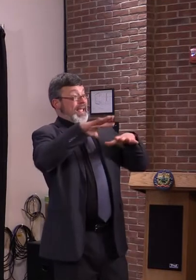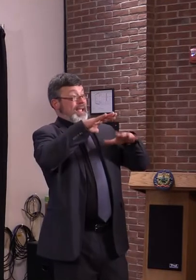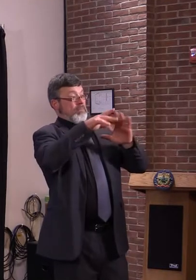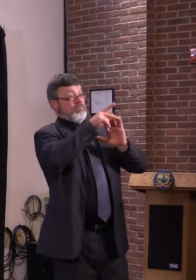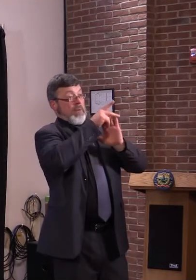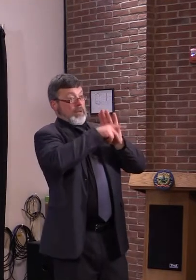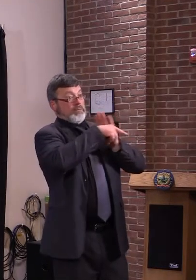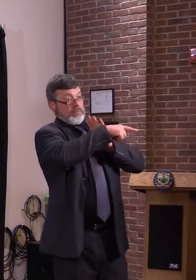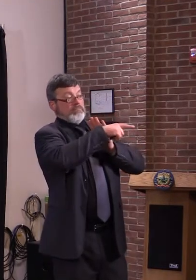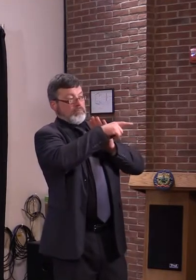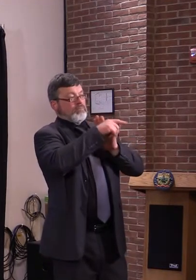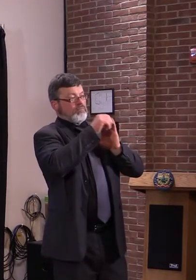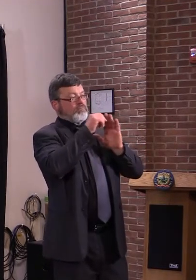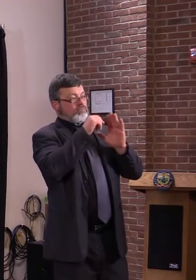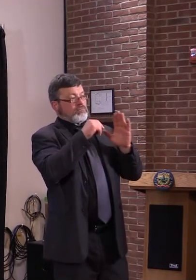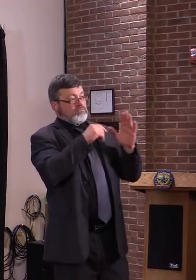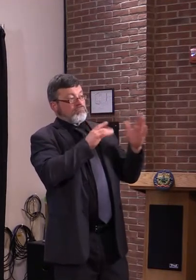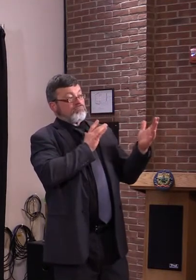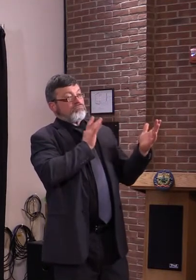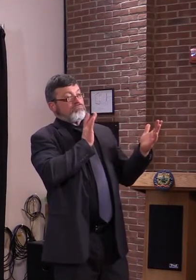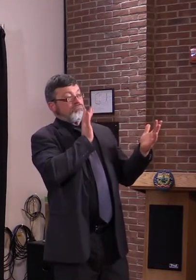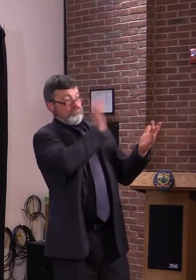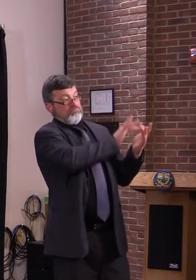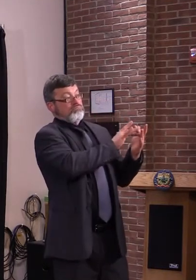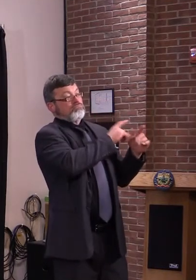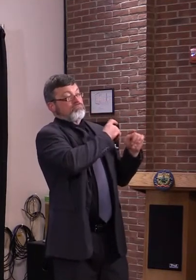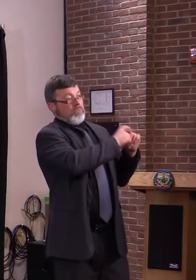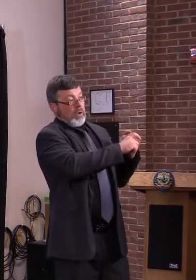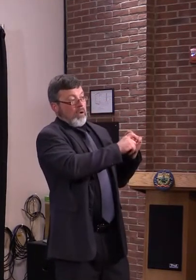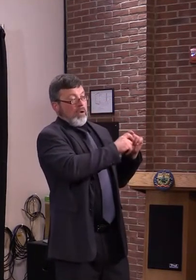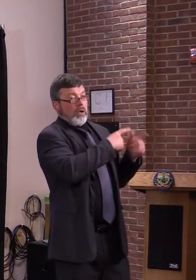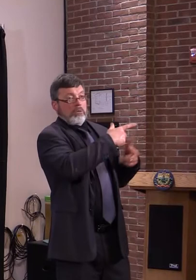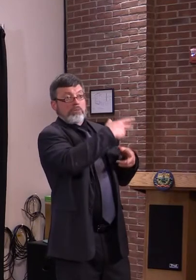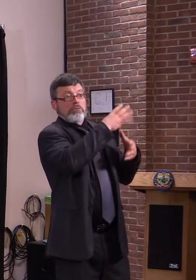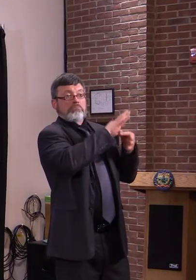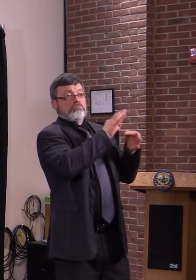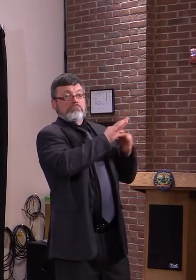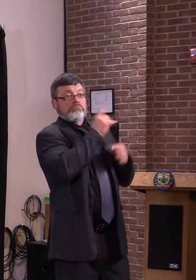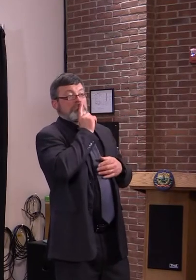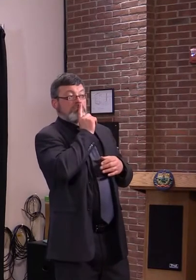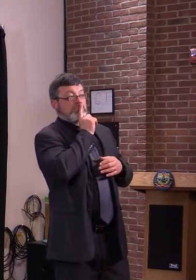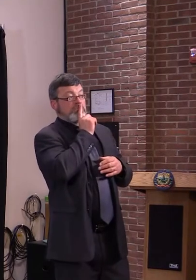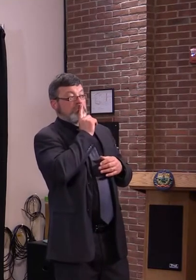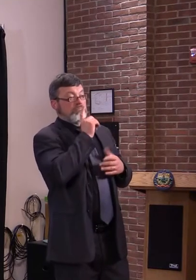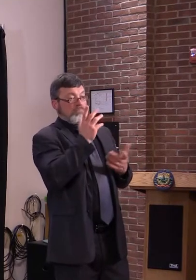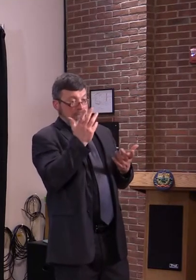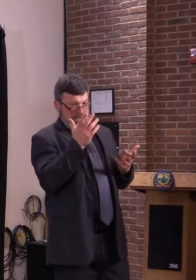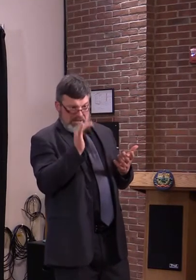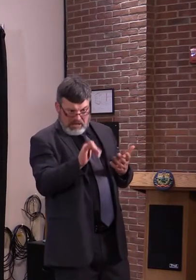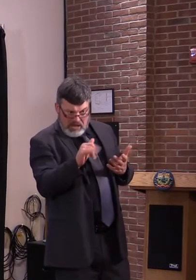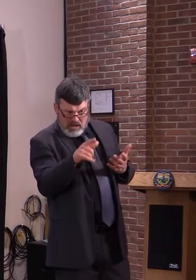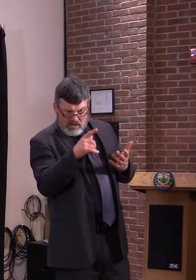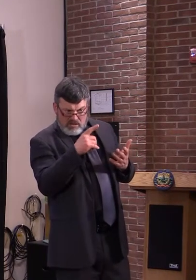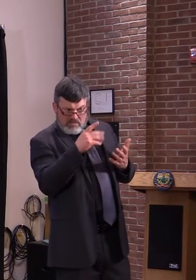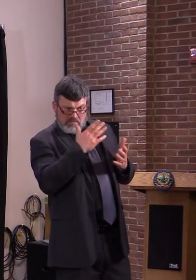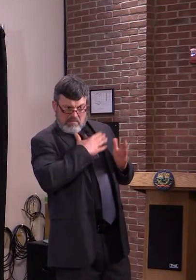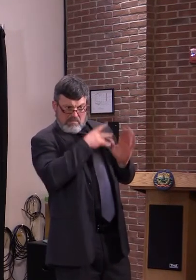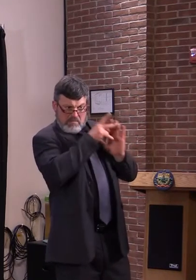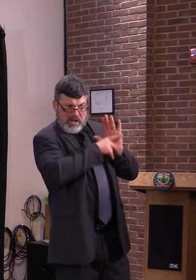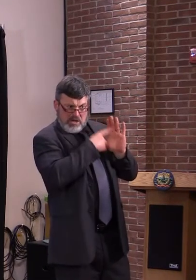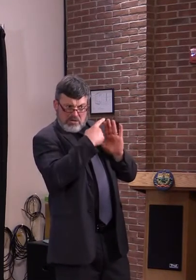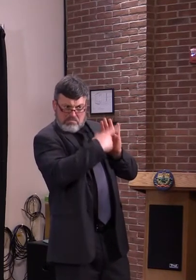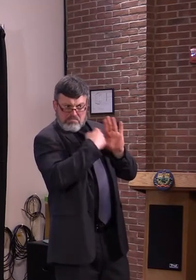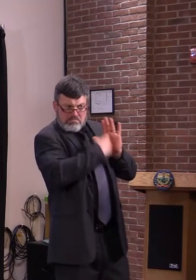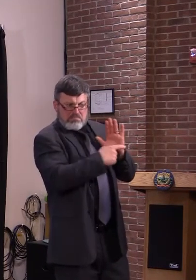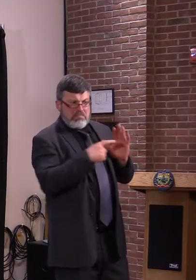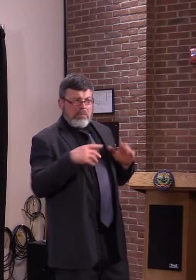last week, and I don't recall anything of that nature on the call, so I'm not aware of anything. I mean, if